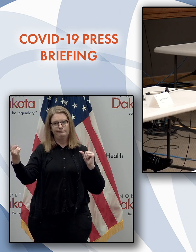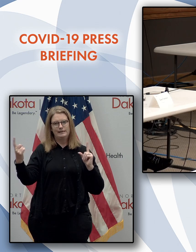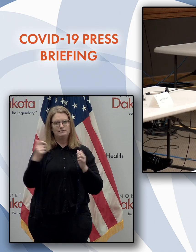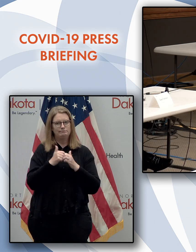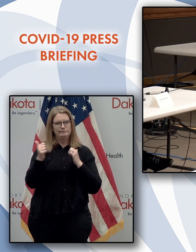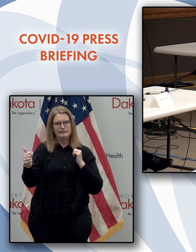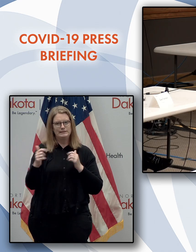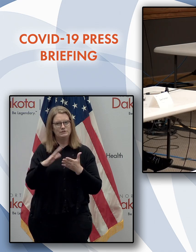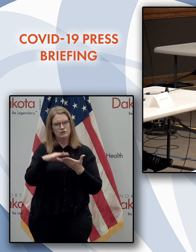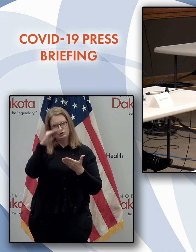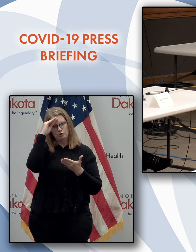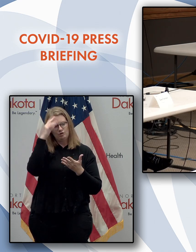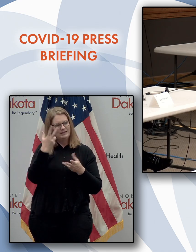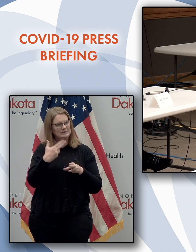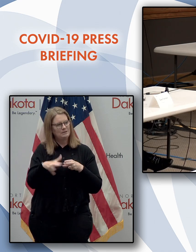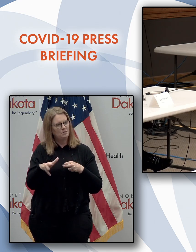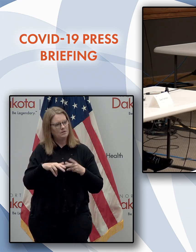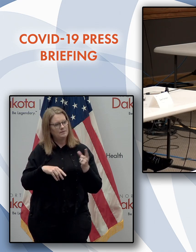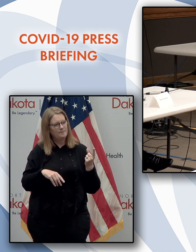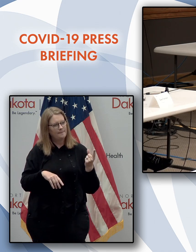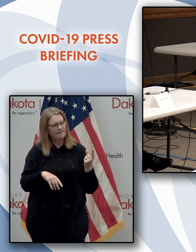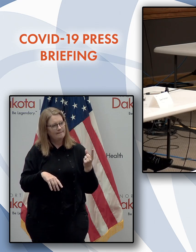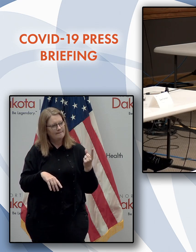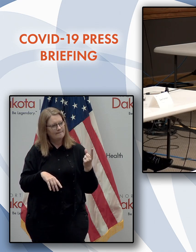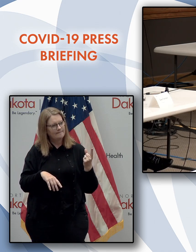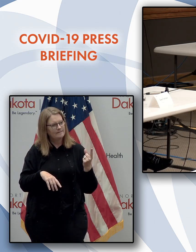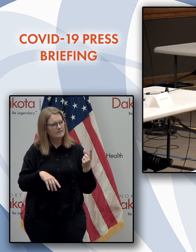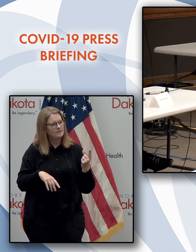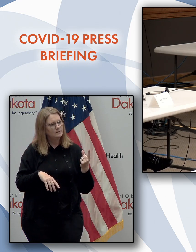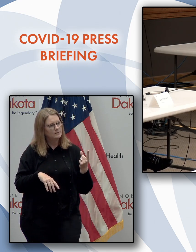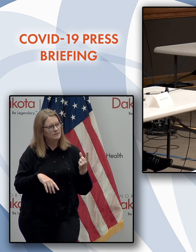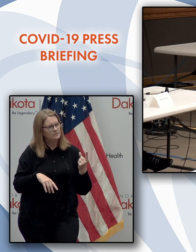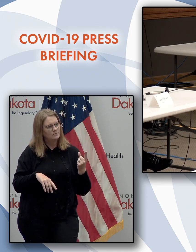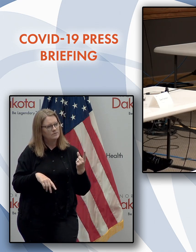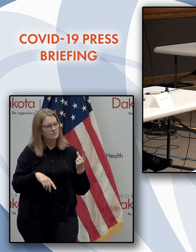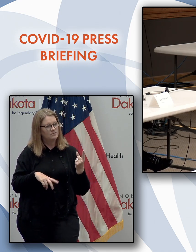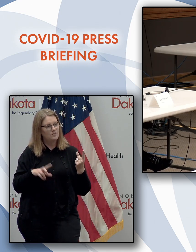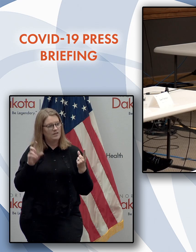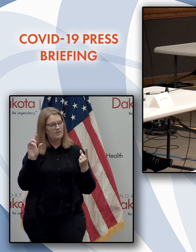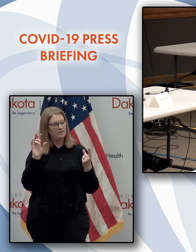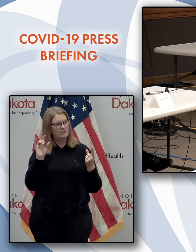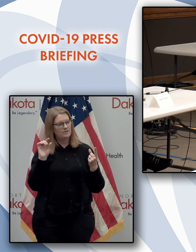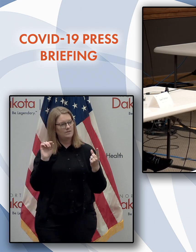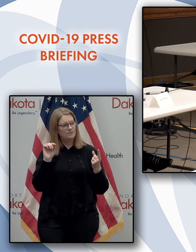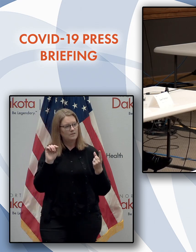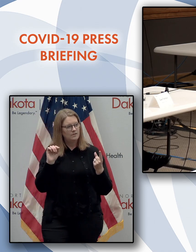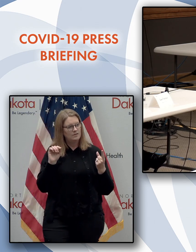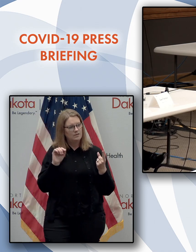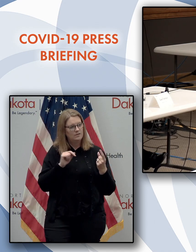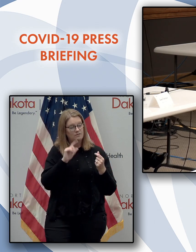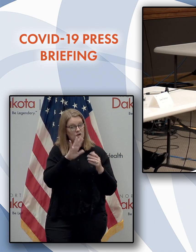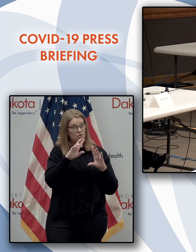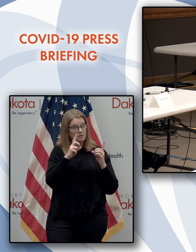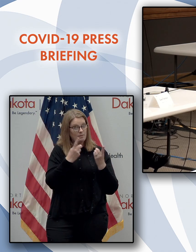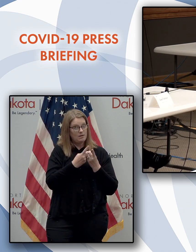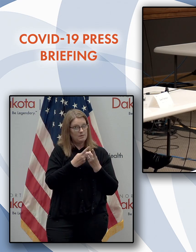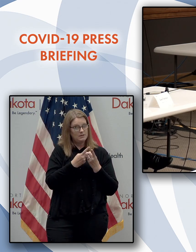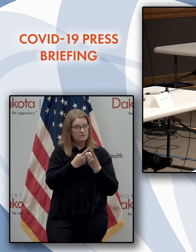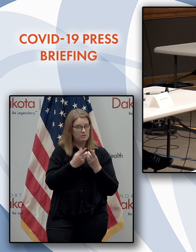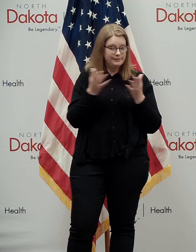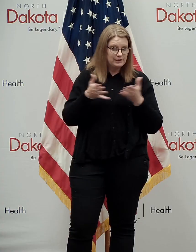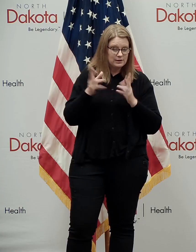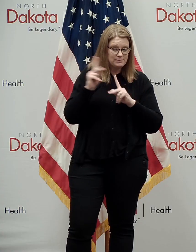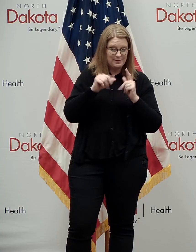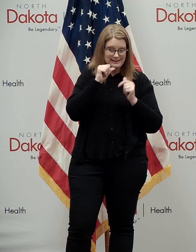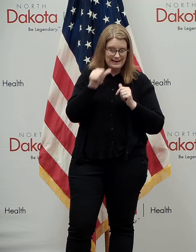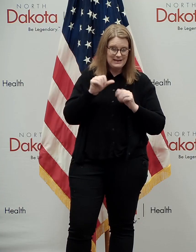learning temporarily. I'm just wondering if there are any safeguards from that kind of decision-making from your department or the state.